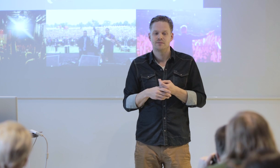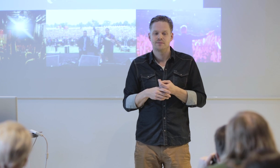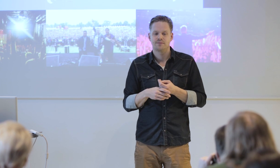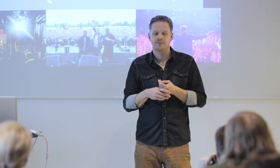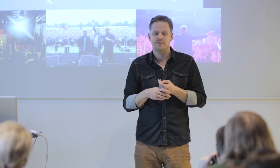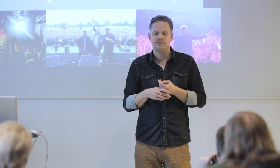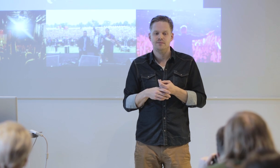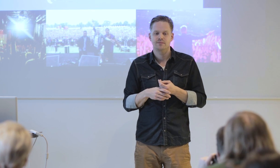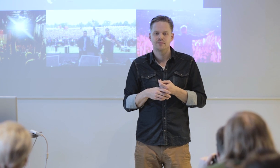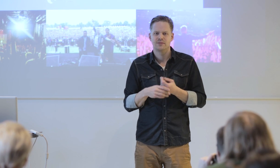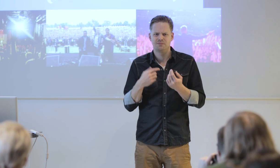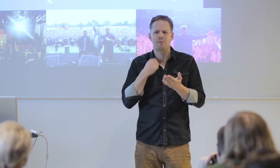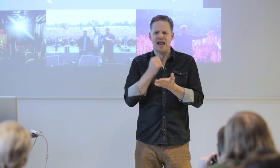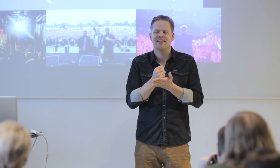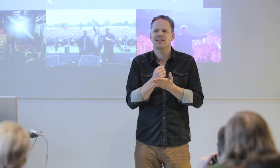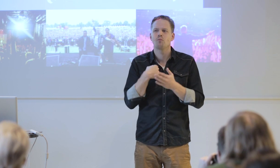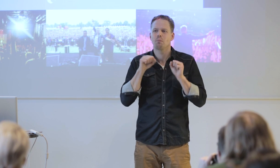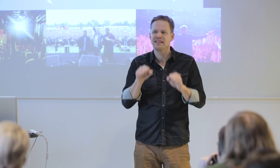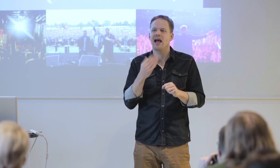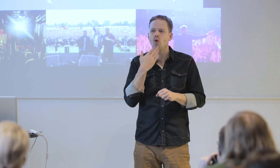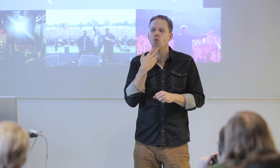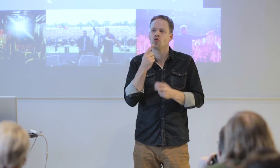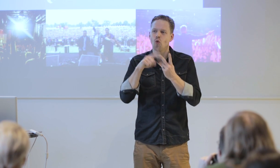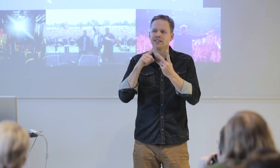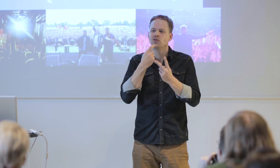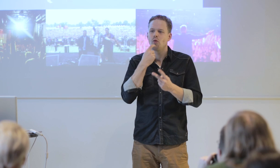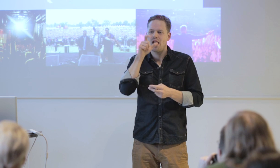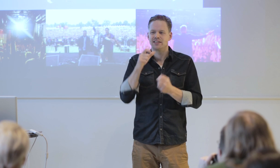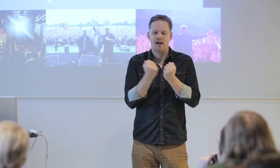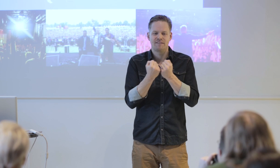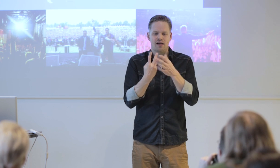the picture of Finland abroad also. And I decided that